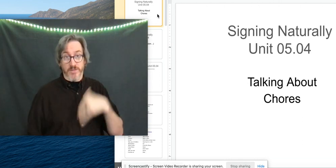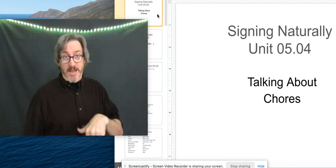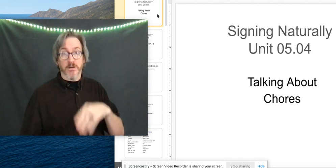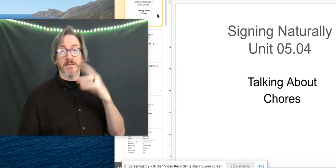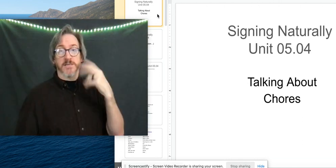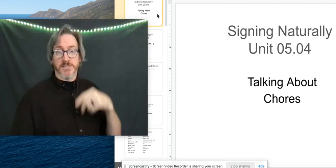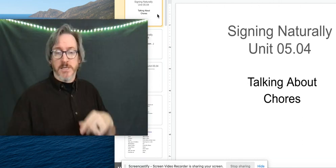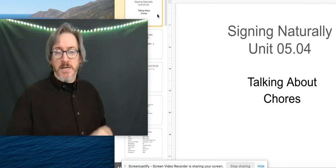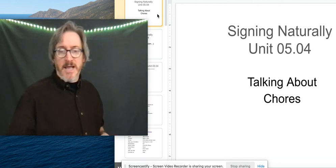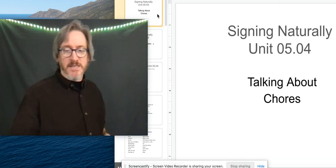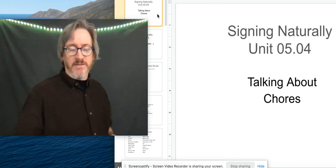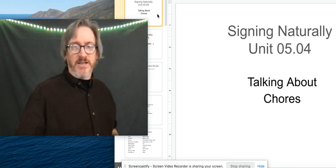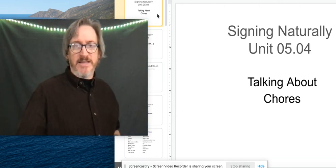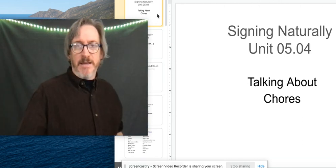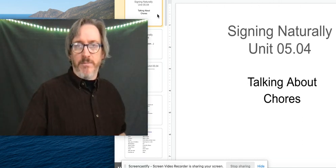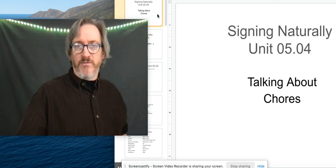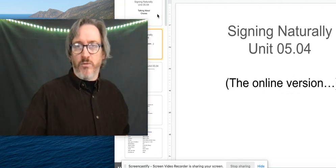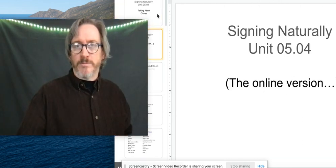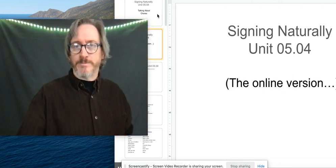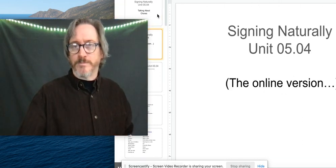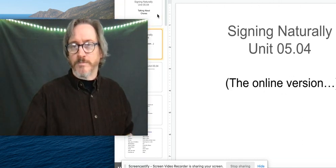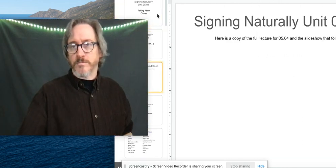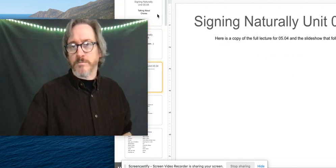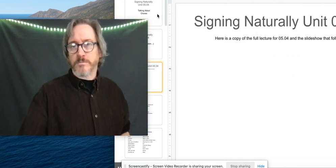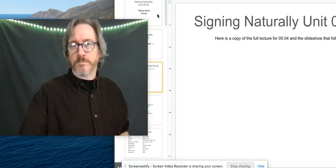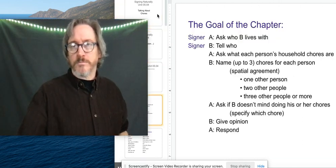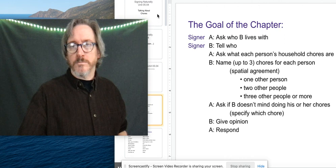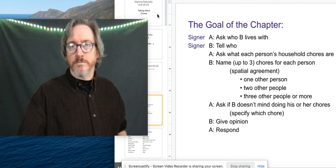activities, with errands, and stuff like that before.